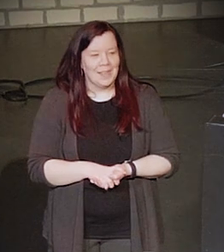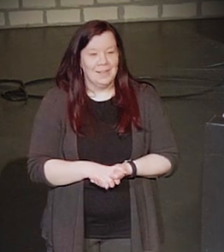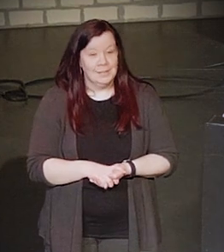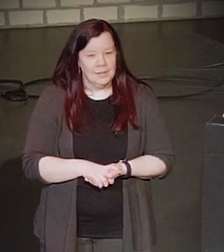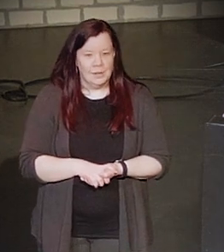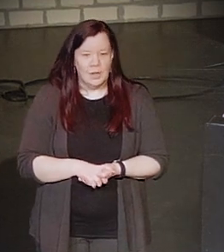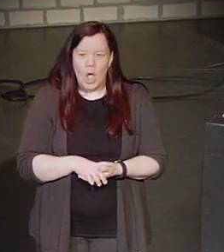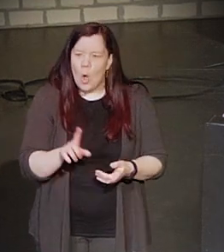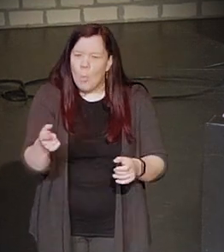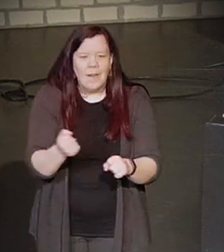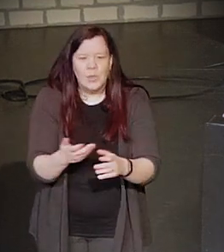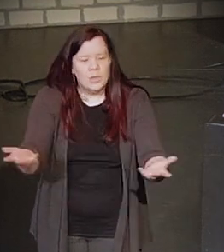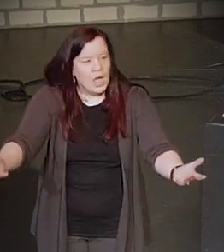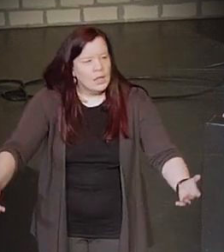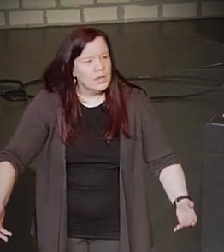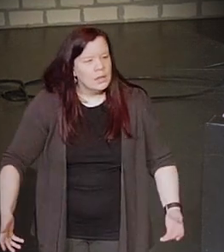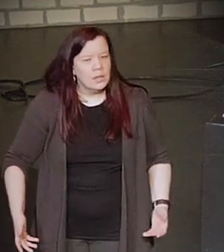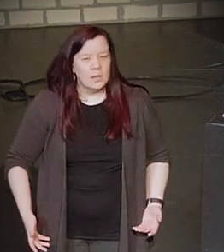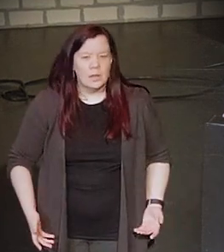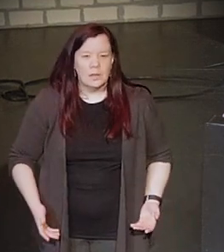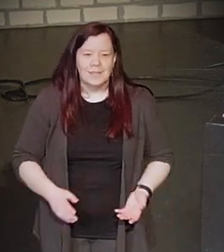What have you done?